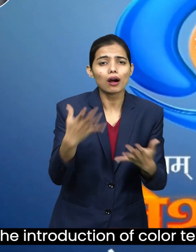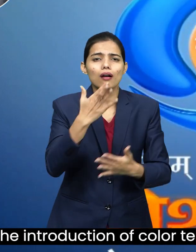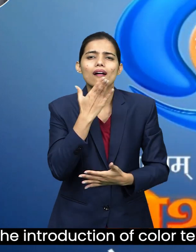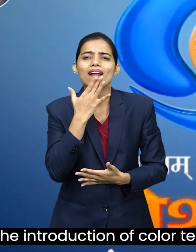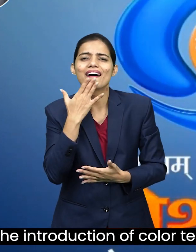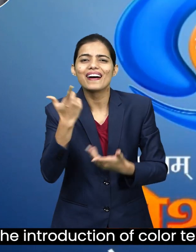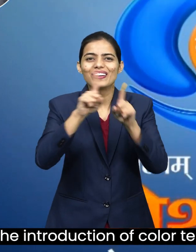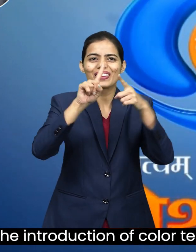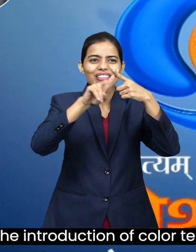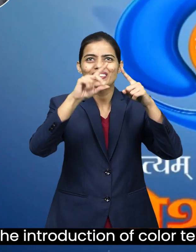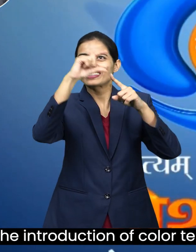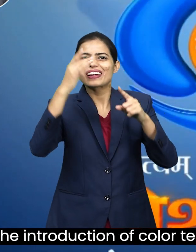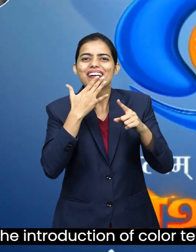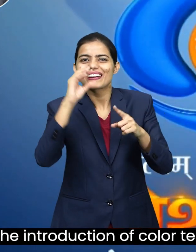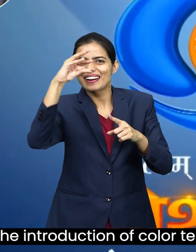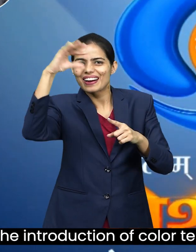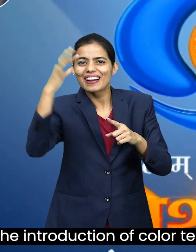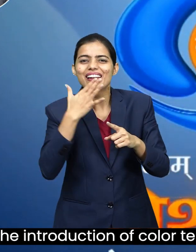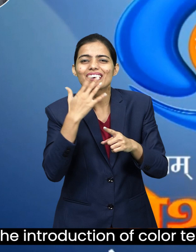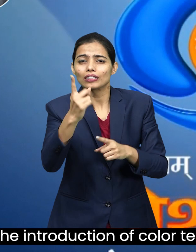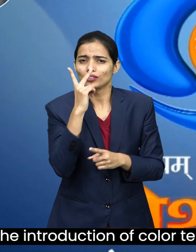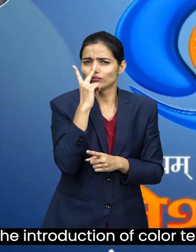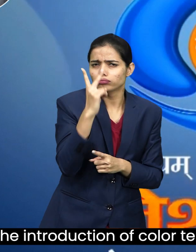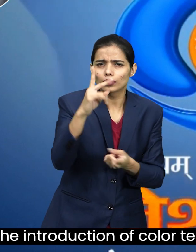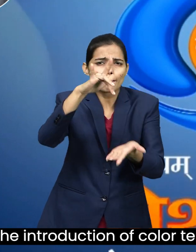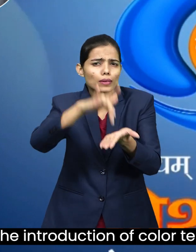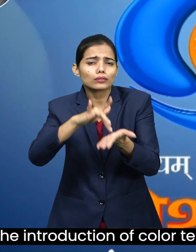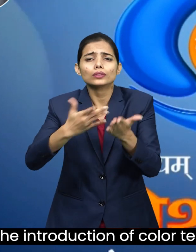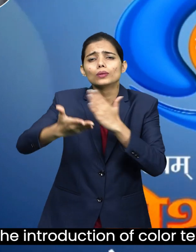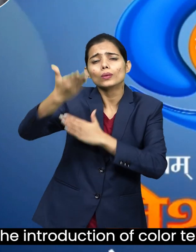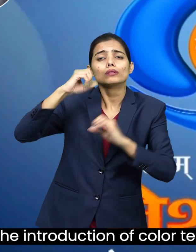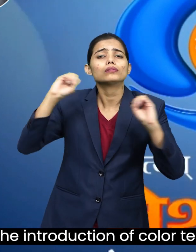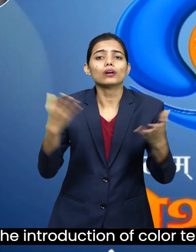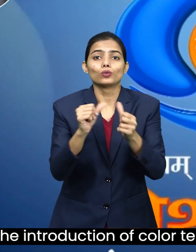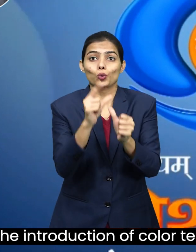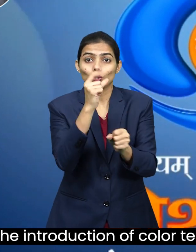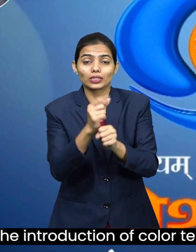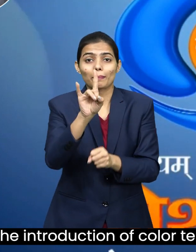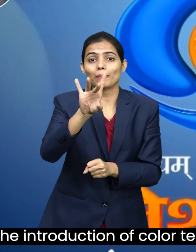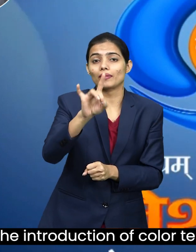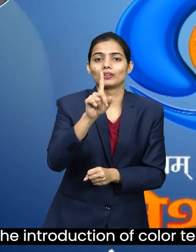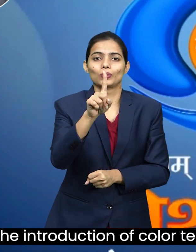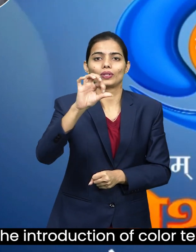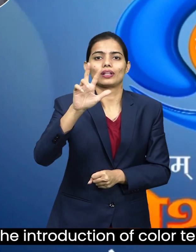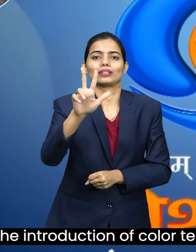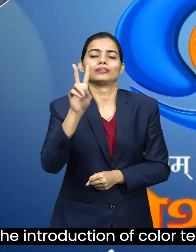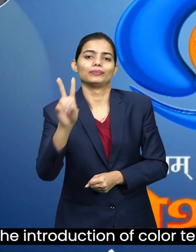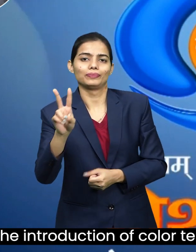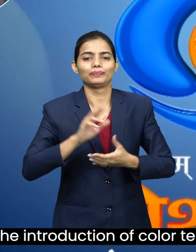The introduction of color television took place on August 15, 1982.